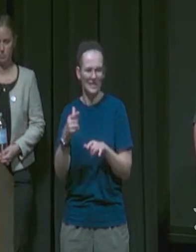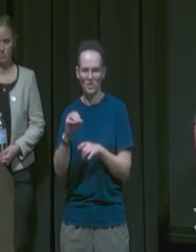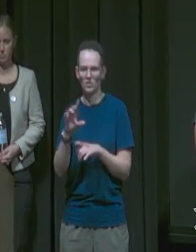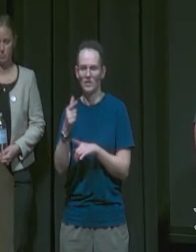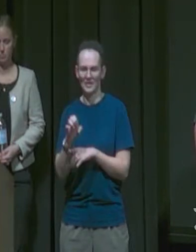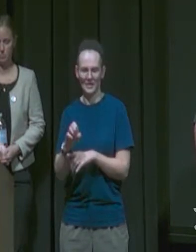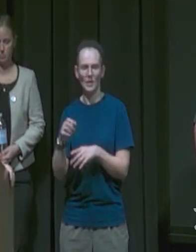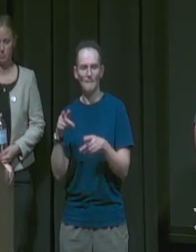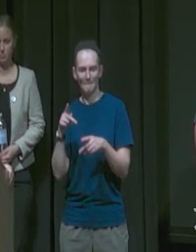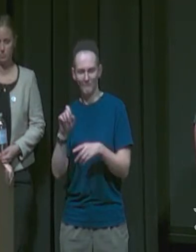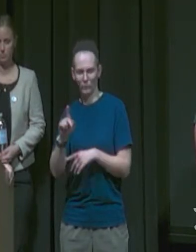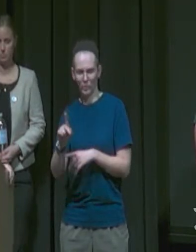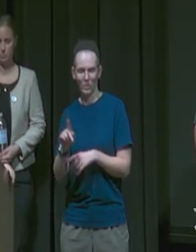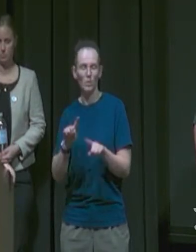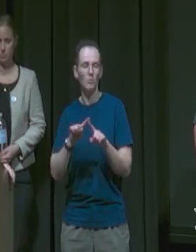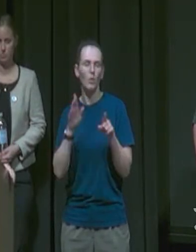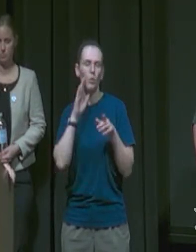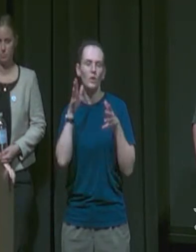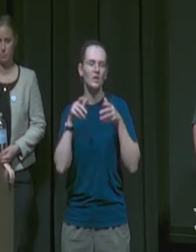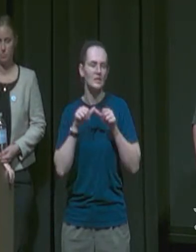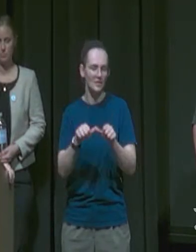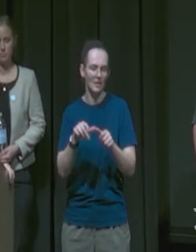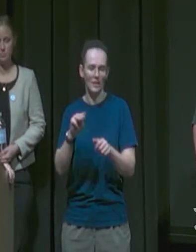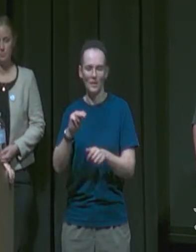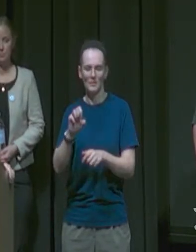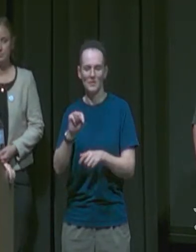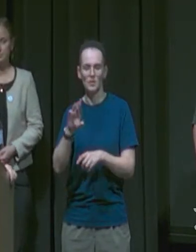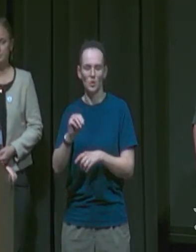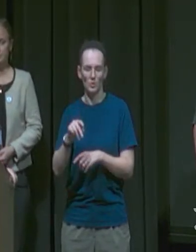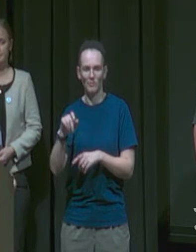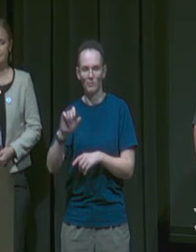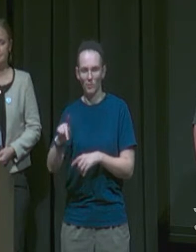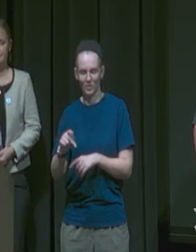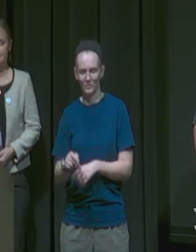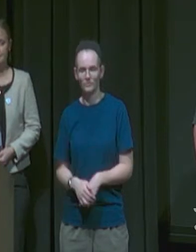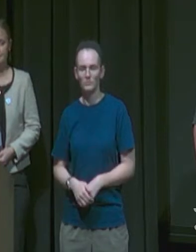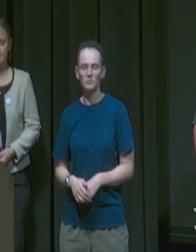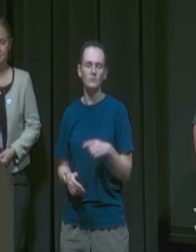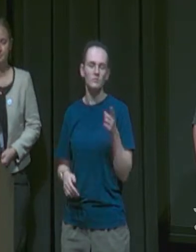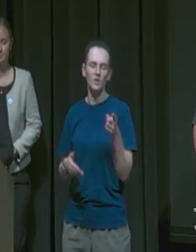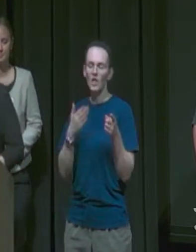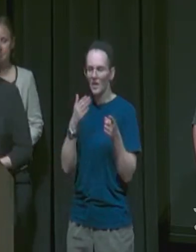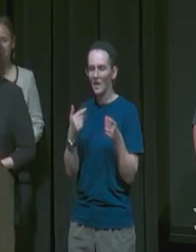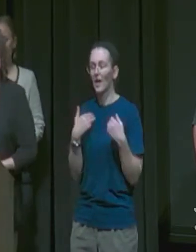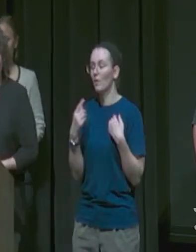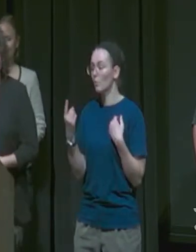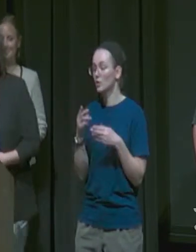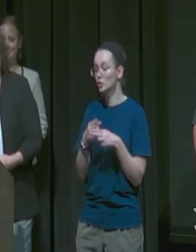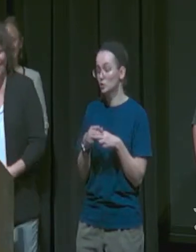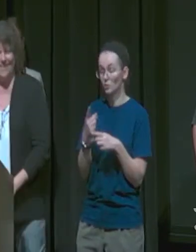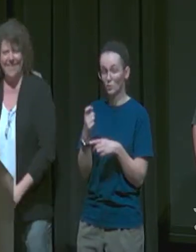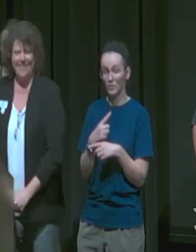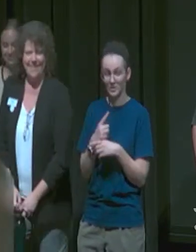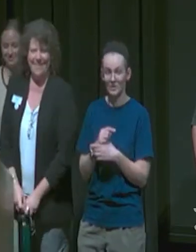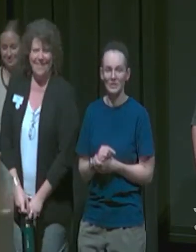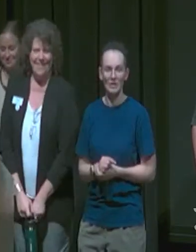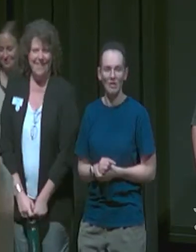park. So we will be maintaining it in that way. Okay, thank you. I did have one short question.